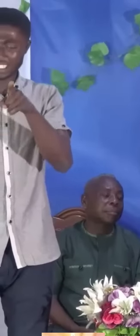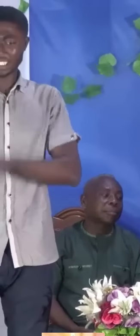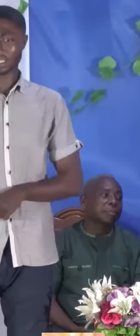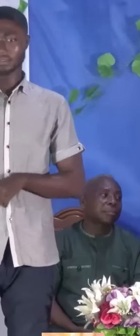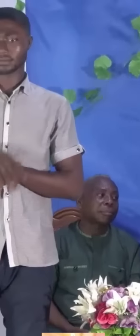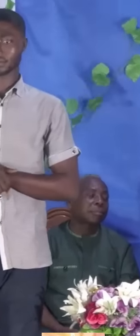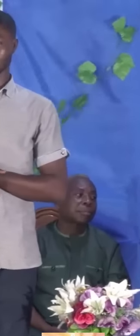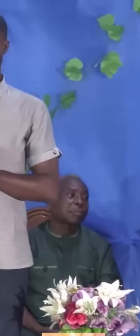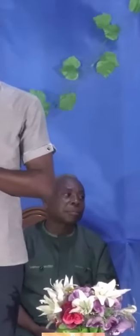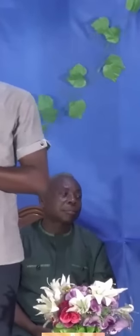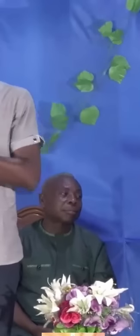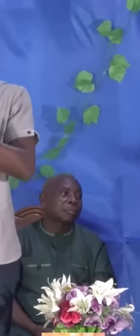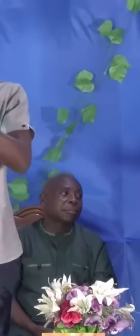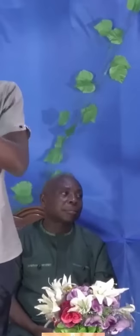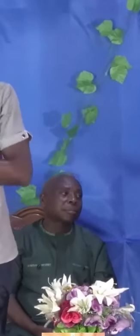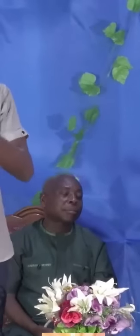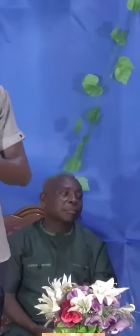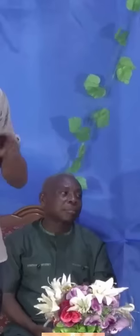yi ni pana dia ni pana besa be